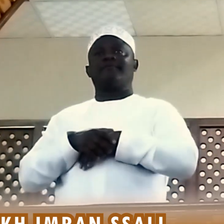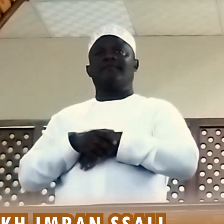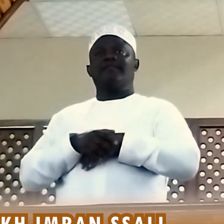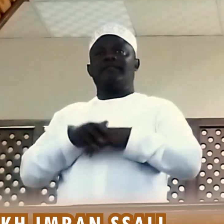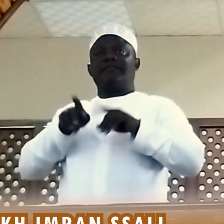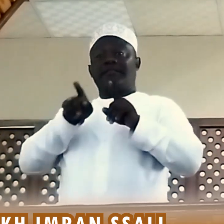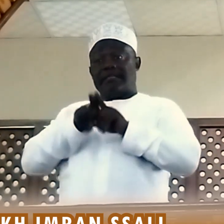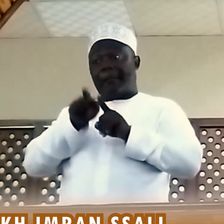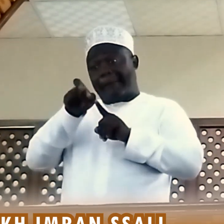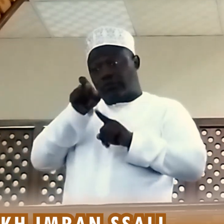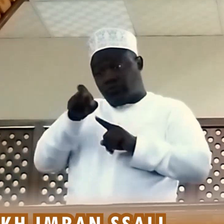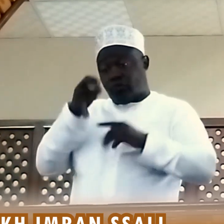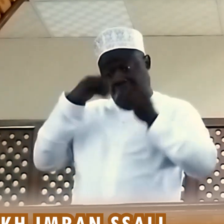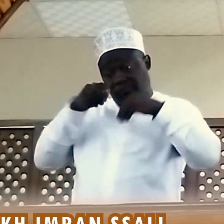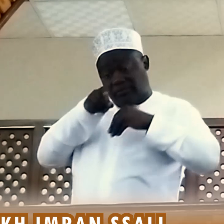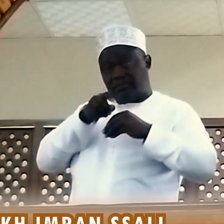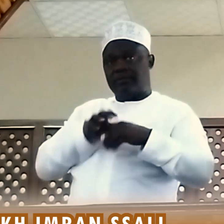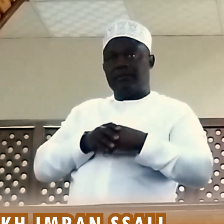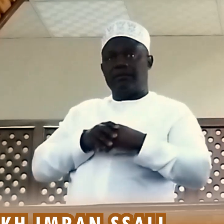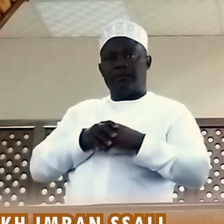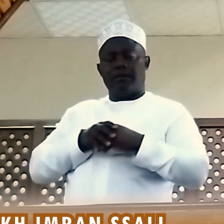wa waktuhu